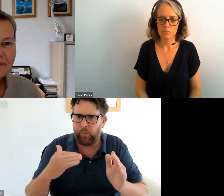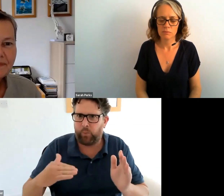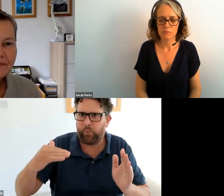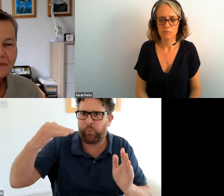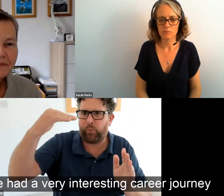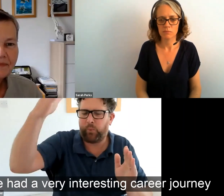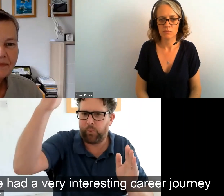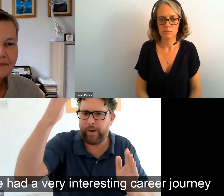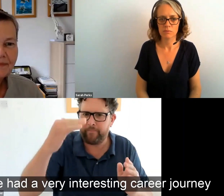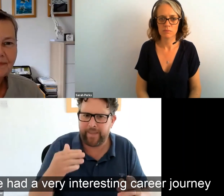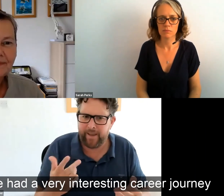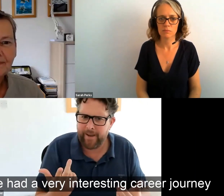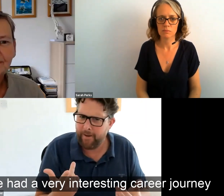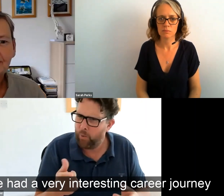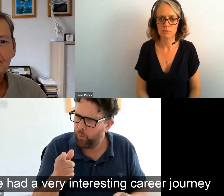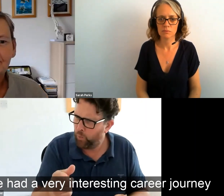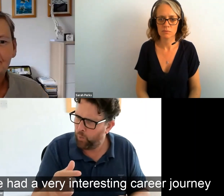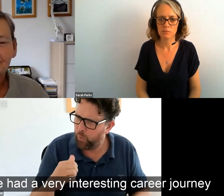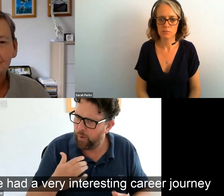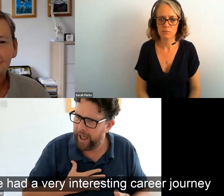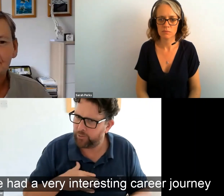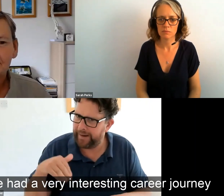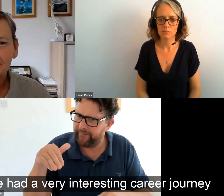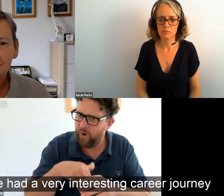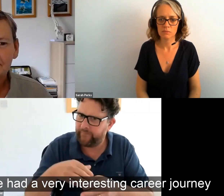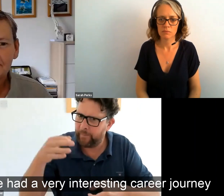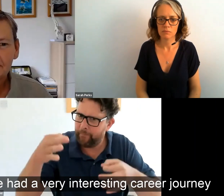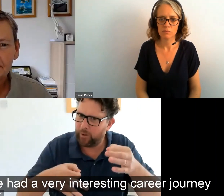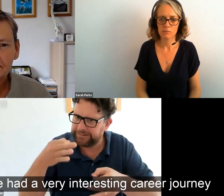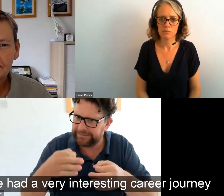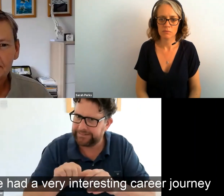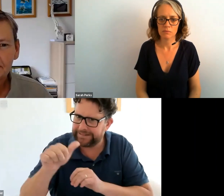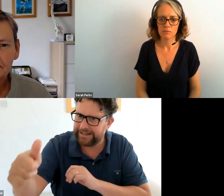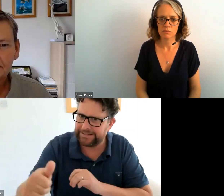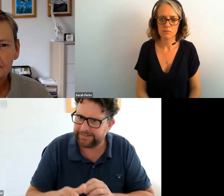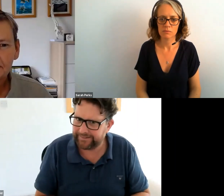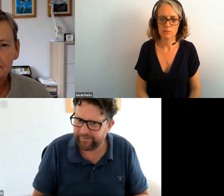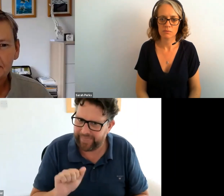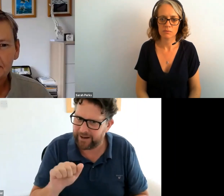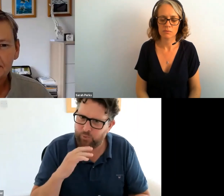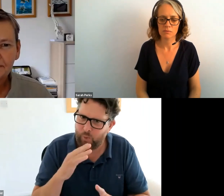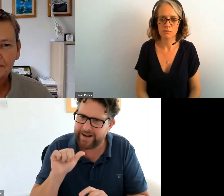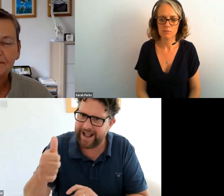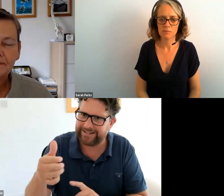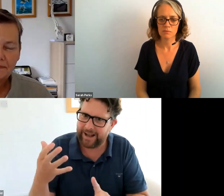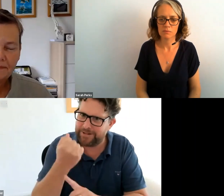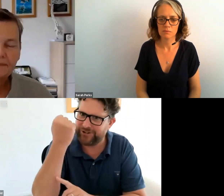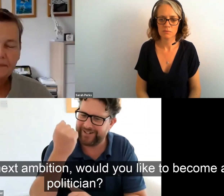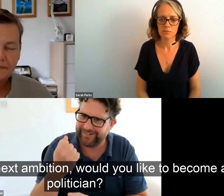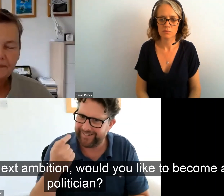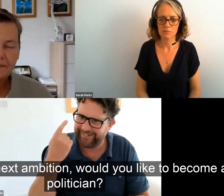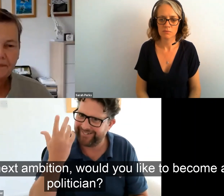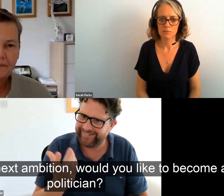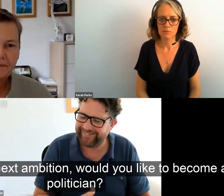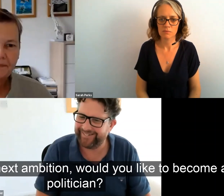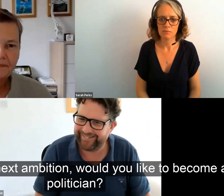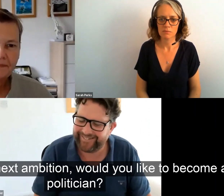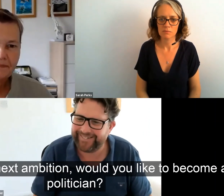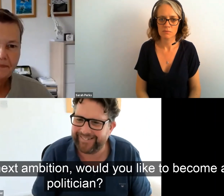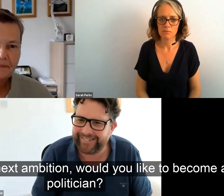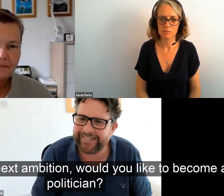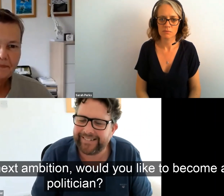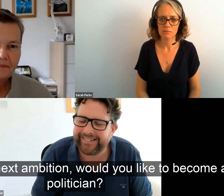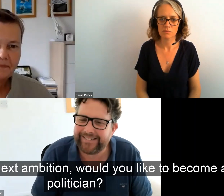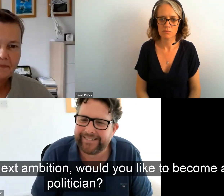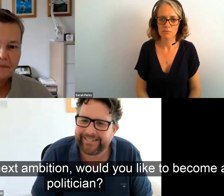Now, you have had a very interesting career journey. Now, has your